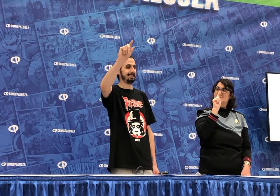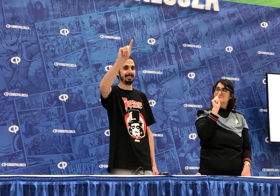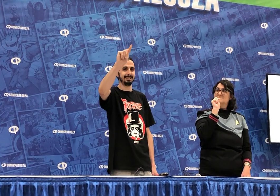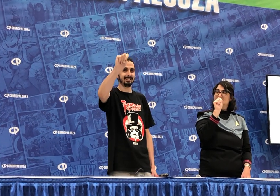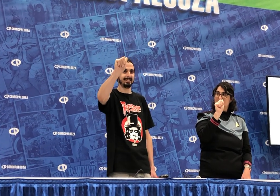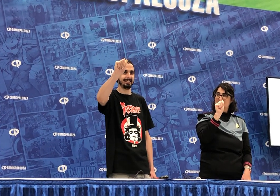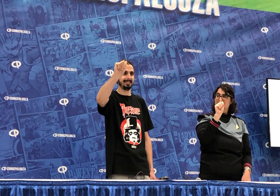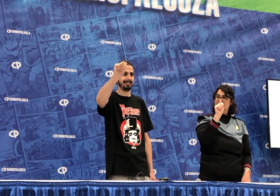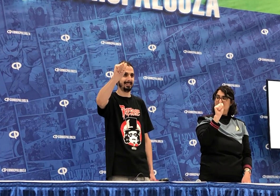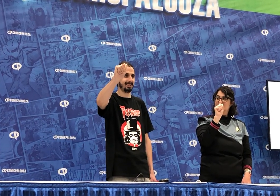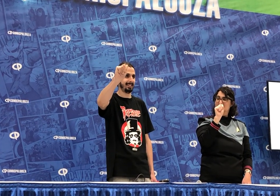T,